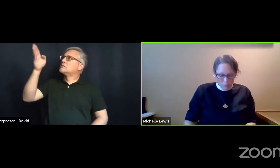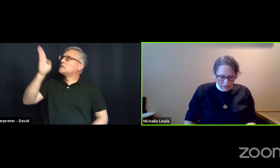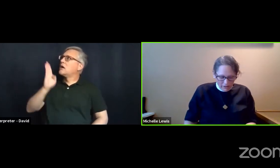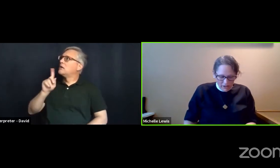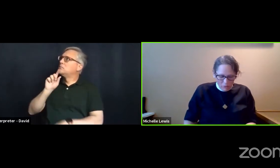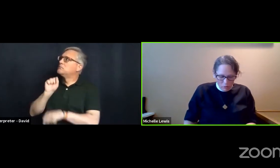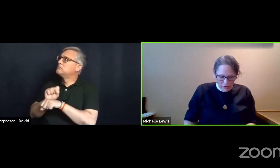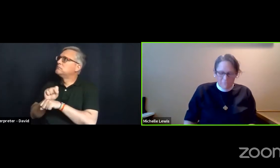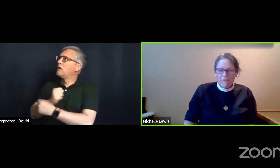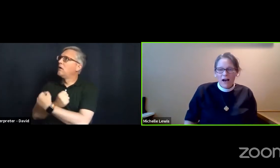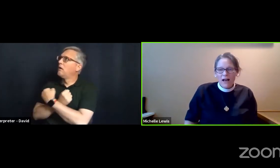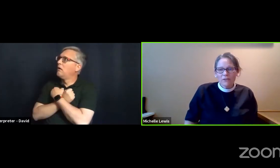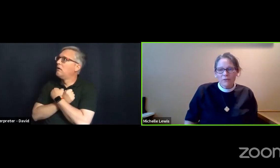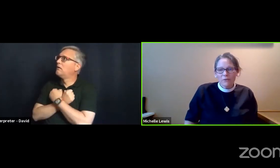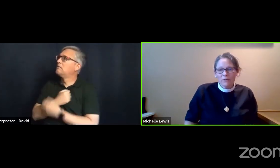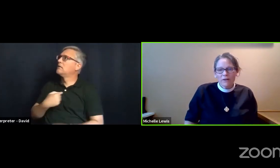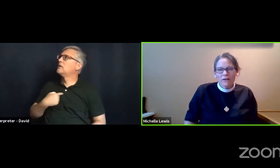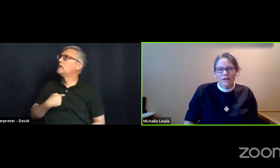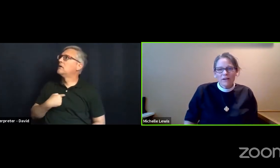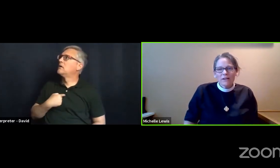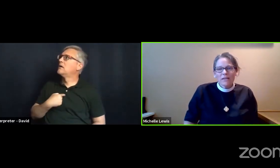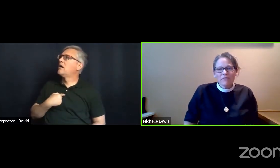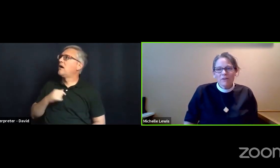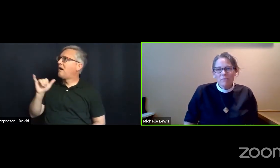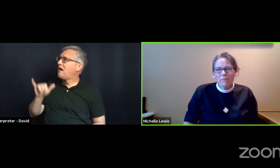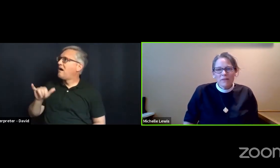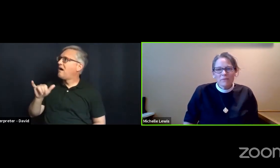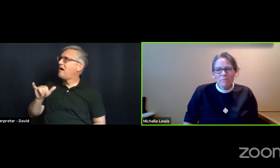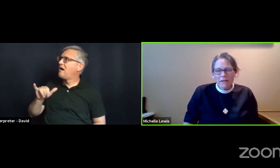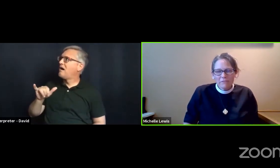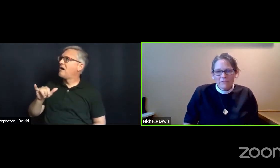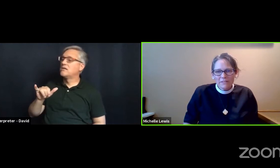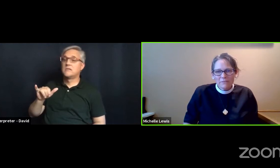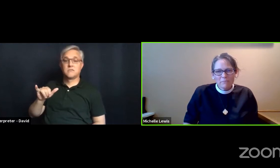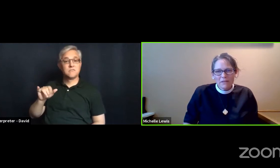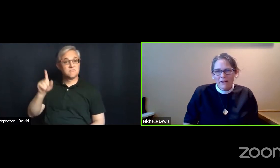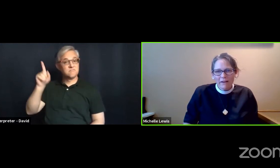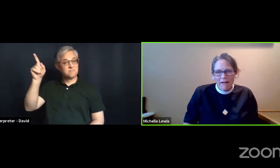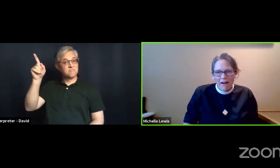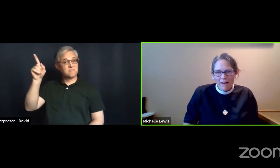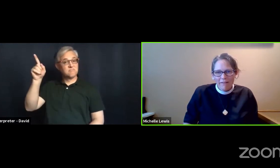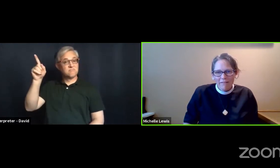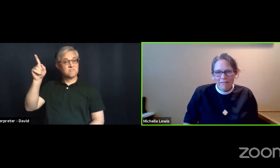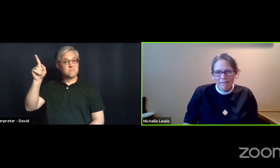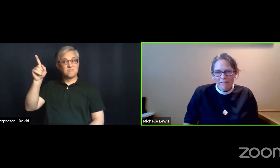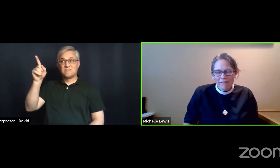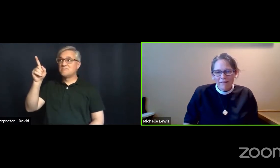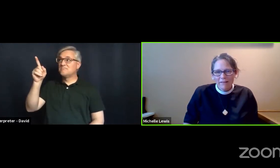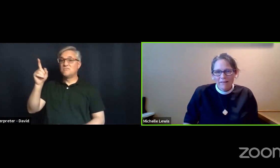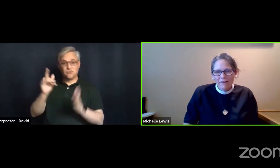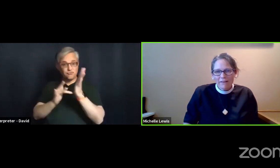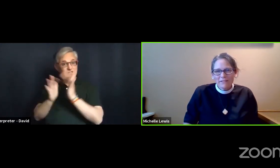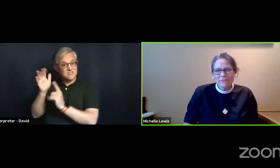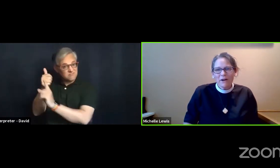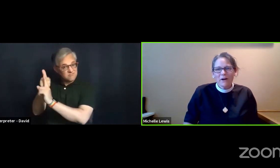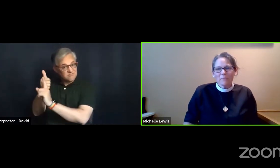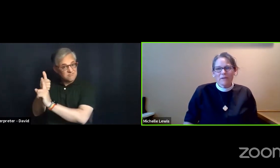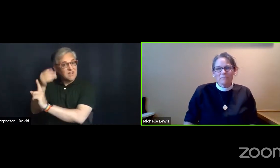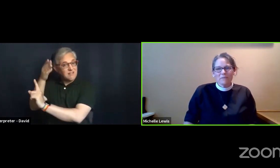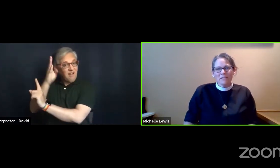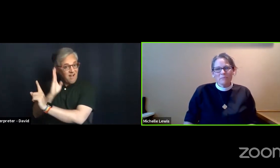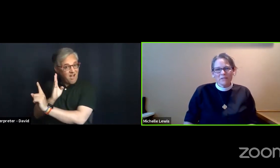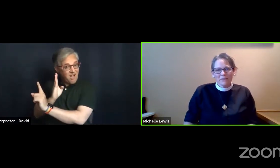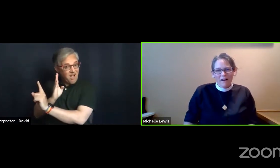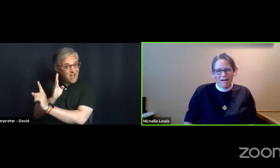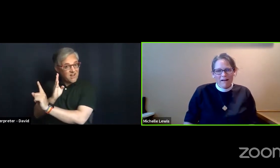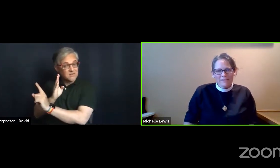The one we follow gave up the benefits of being God to come and